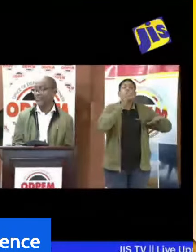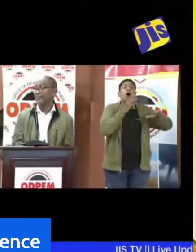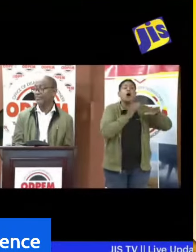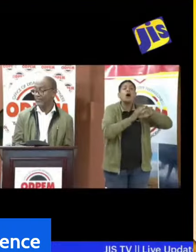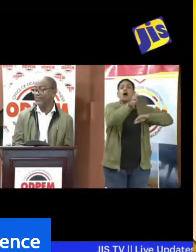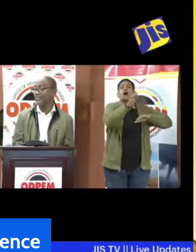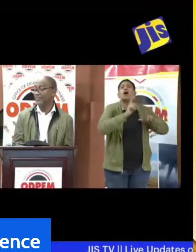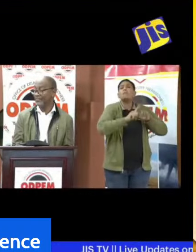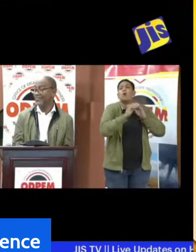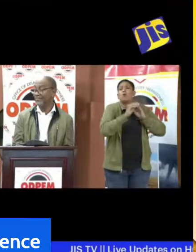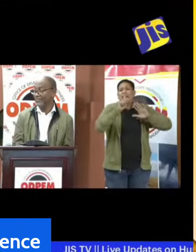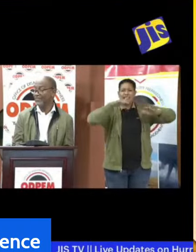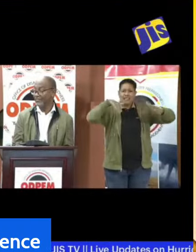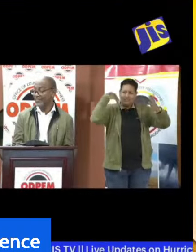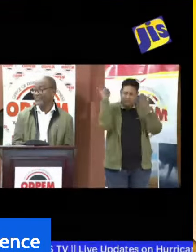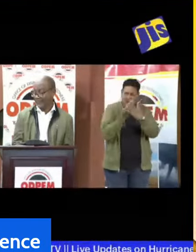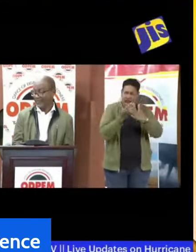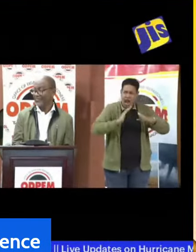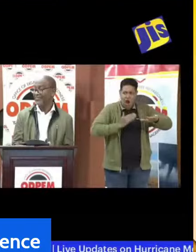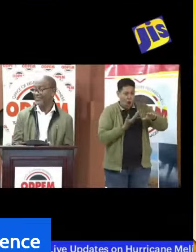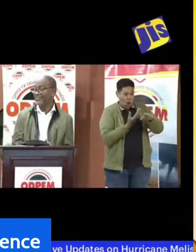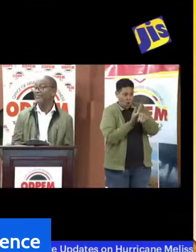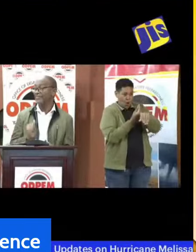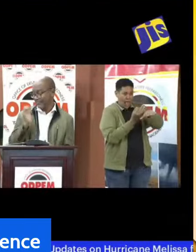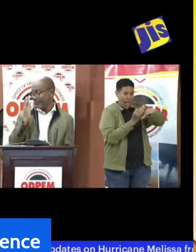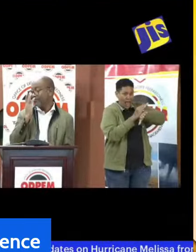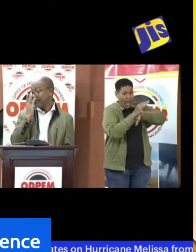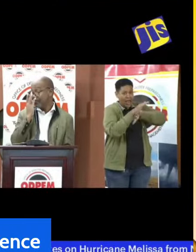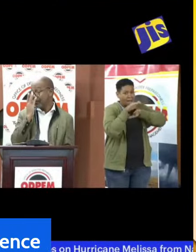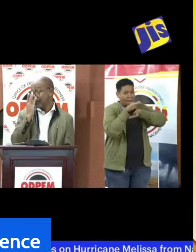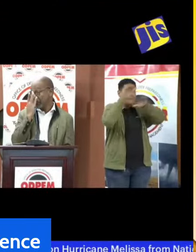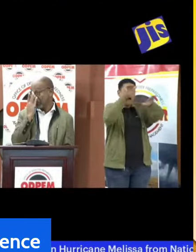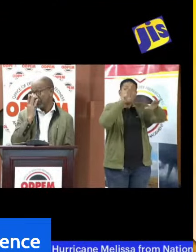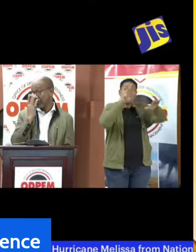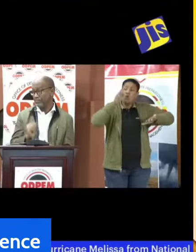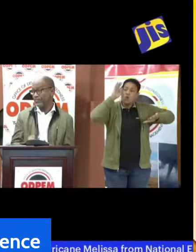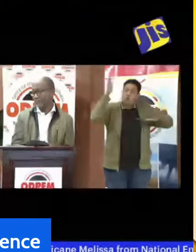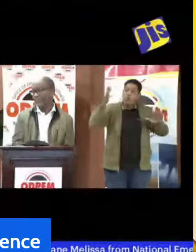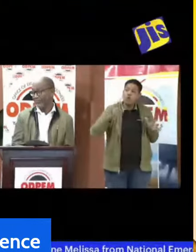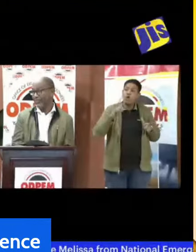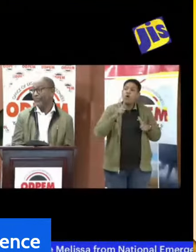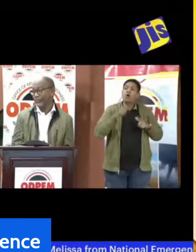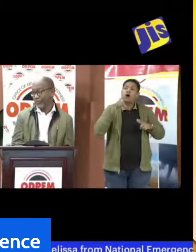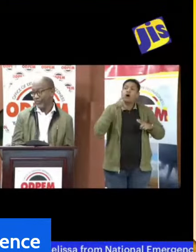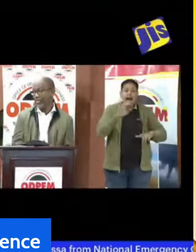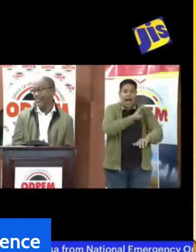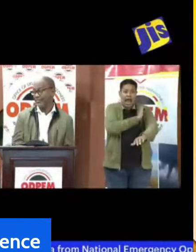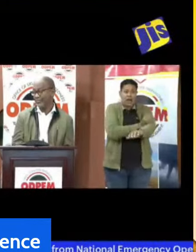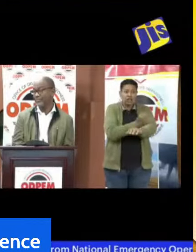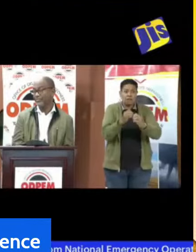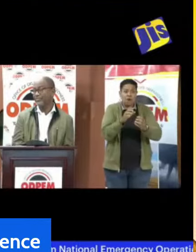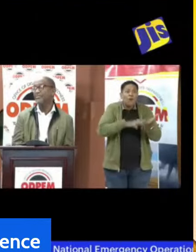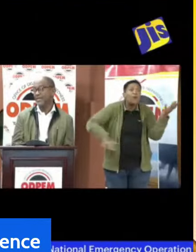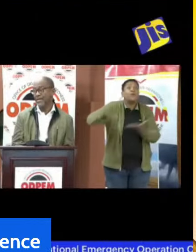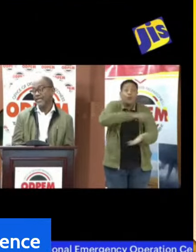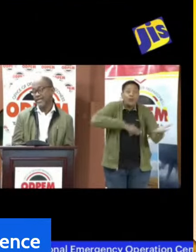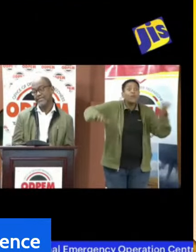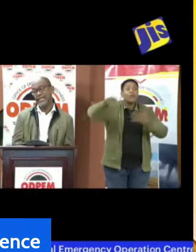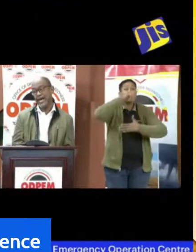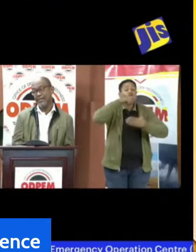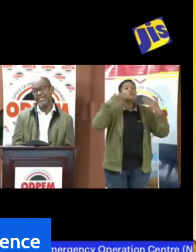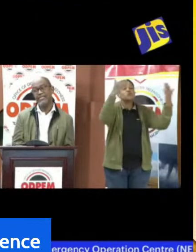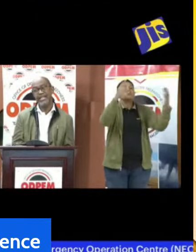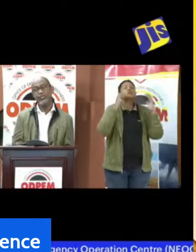waters. But once it comes over our land and goes back into the waters, is it going to then re-energize as it goes towards Cuba?